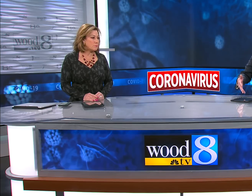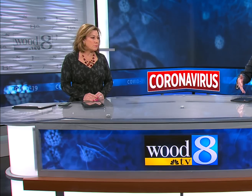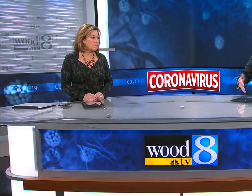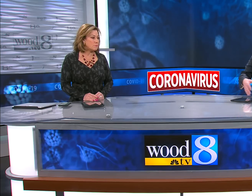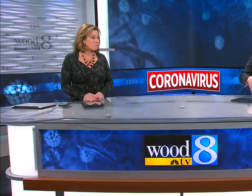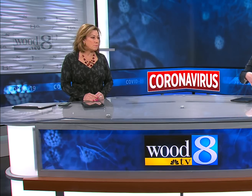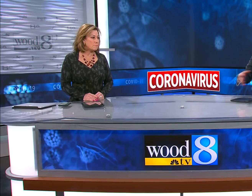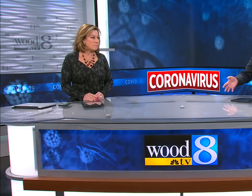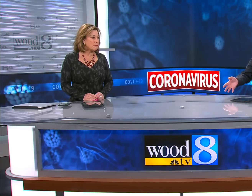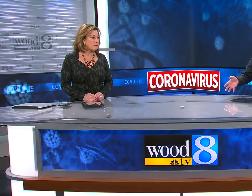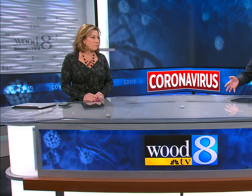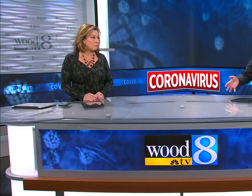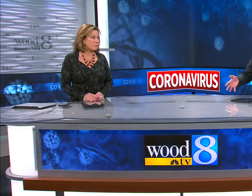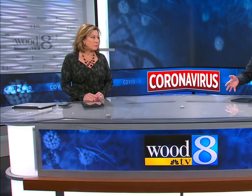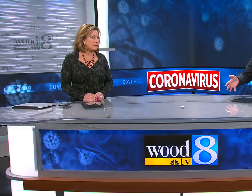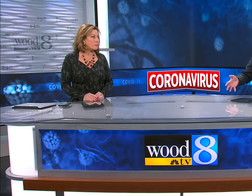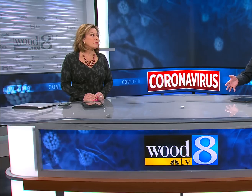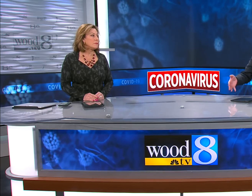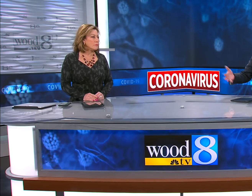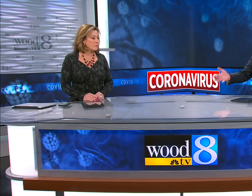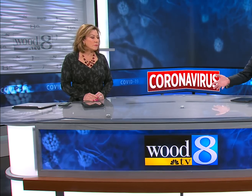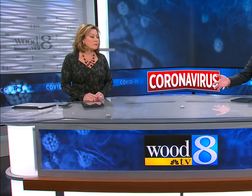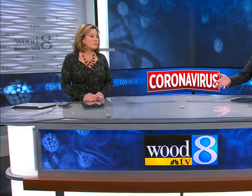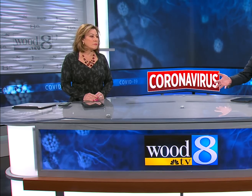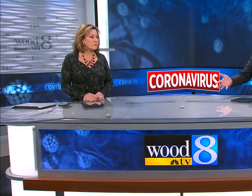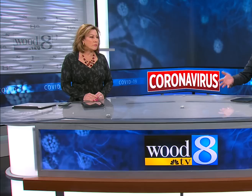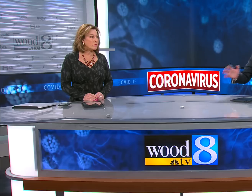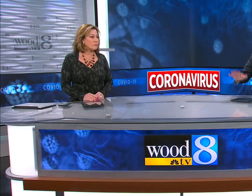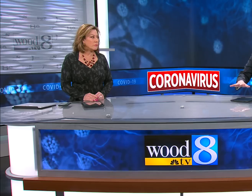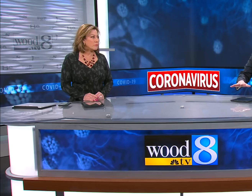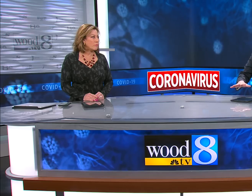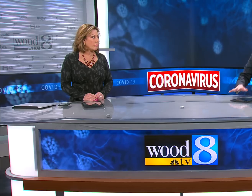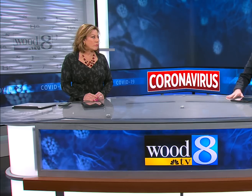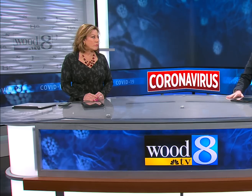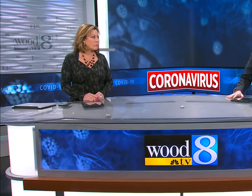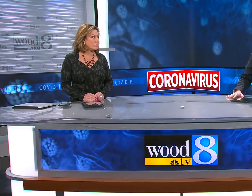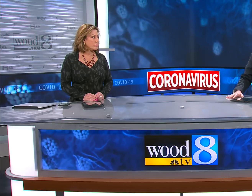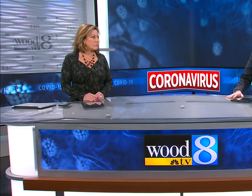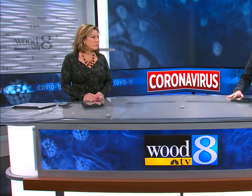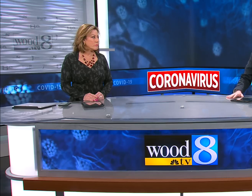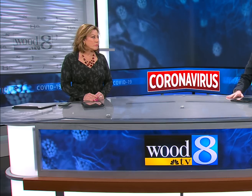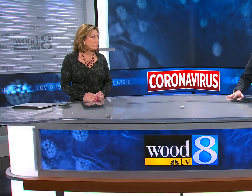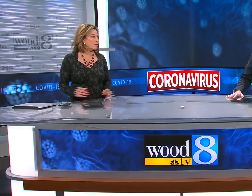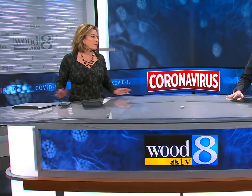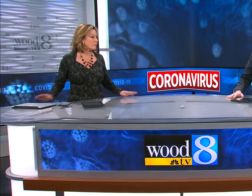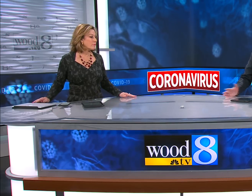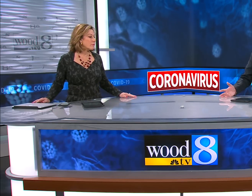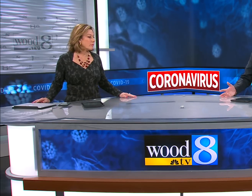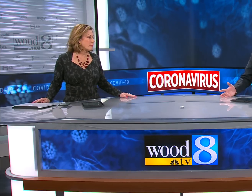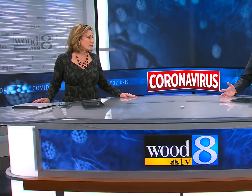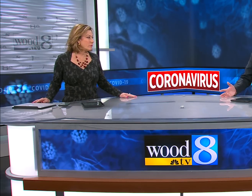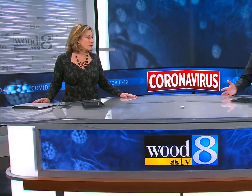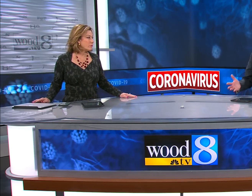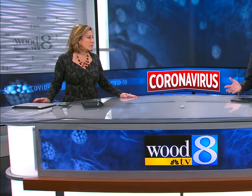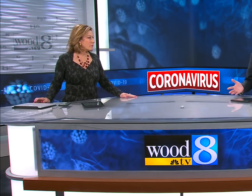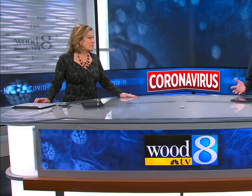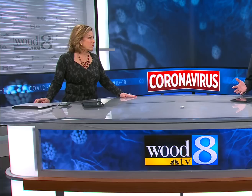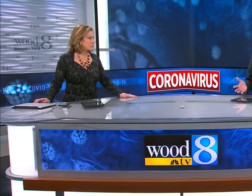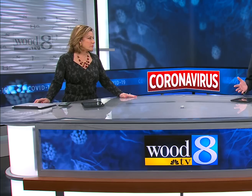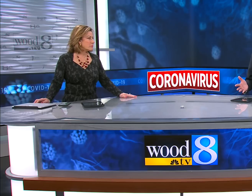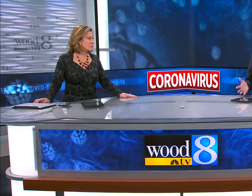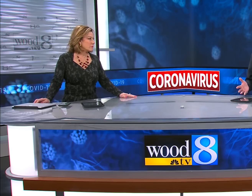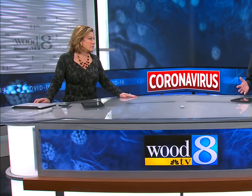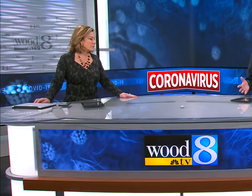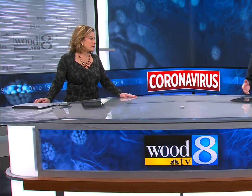immediate family, don't co-mix families or bring in guests to keep the risk from spreading. Whitmer says she's watching the